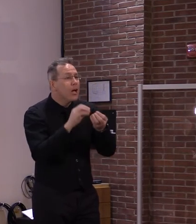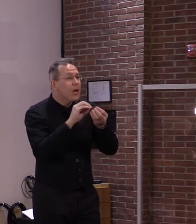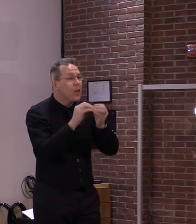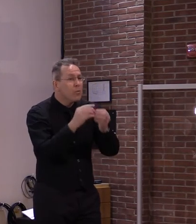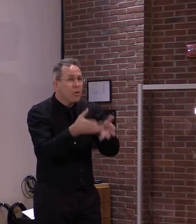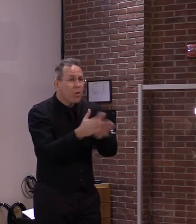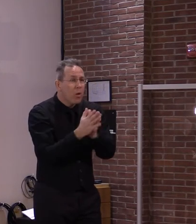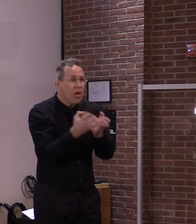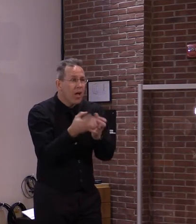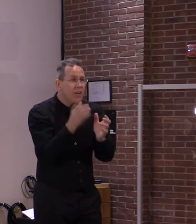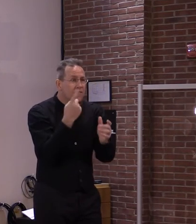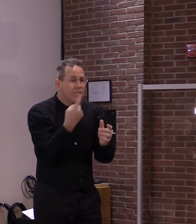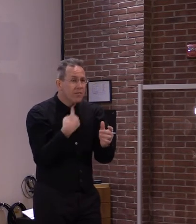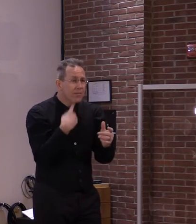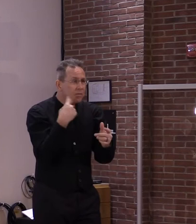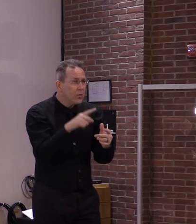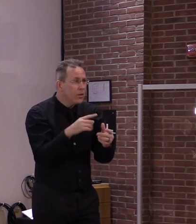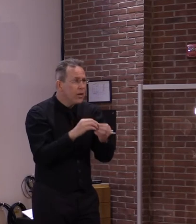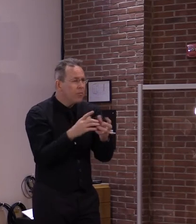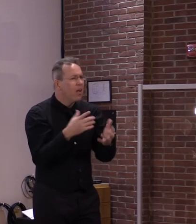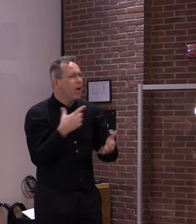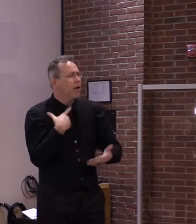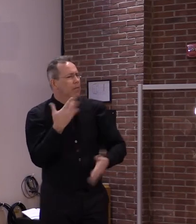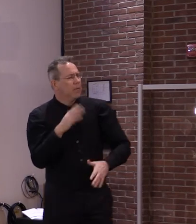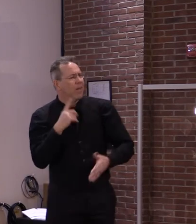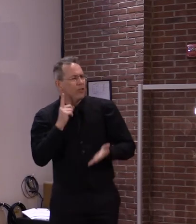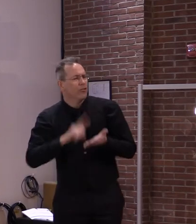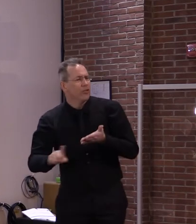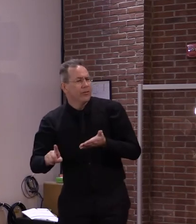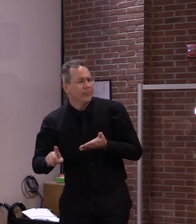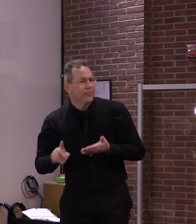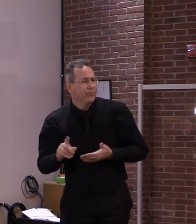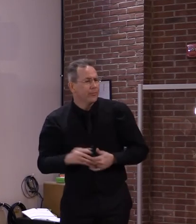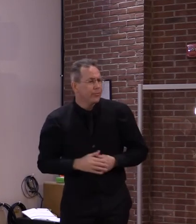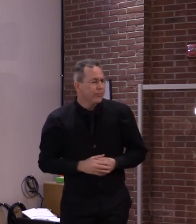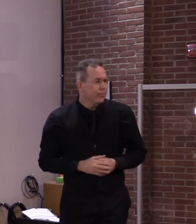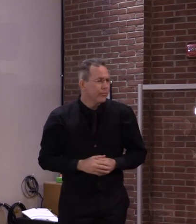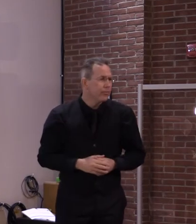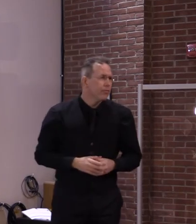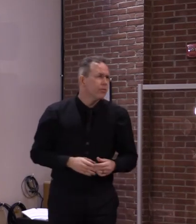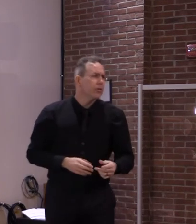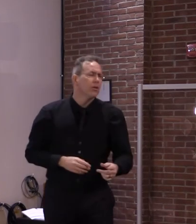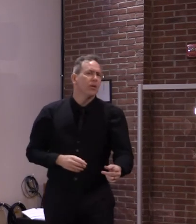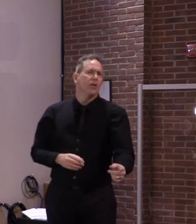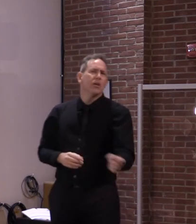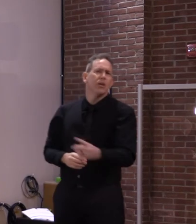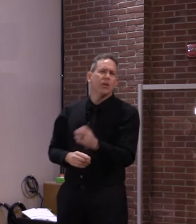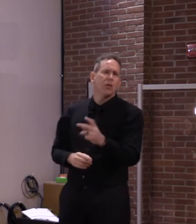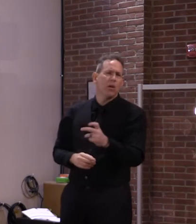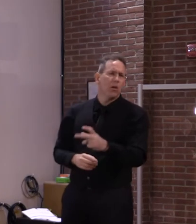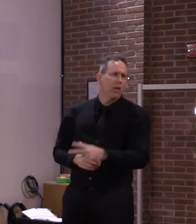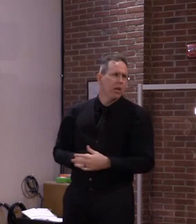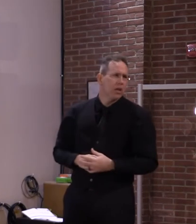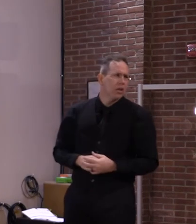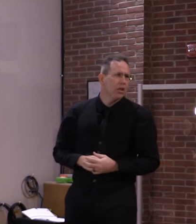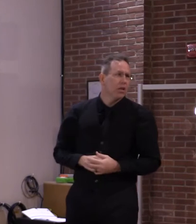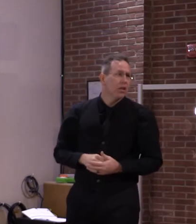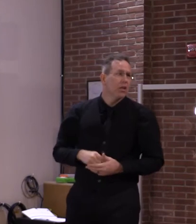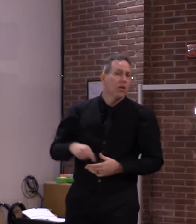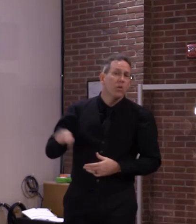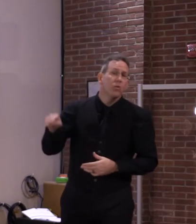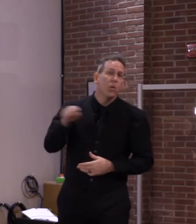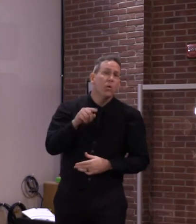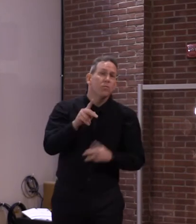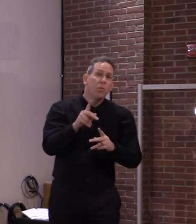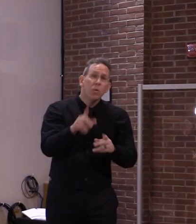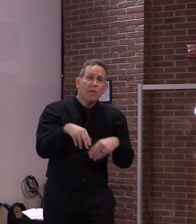check all right but when you are telling the people who are administering these at the clinics you know use vermont